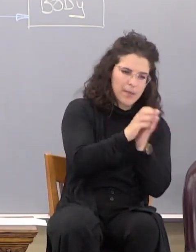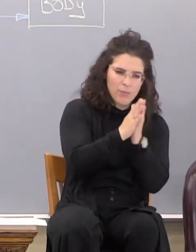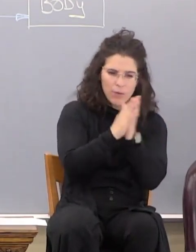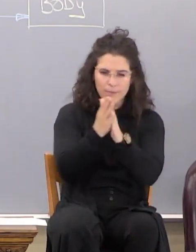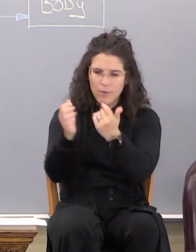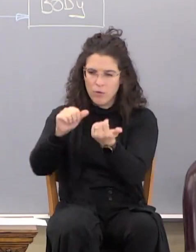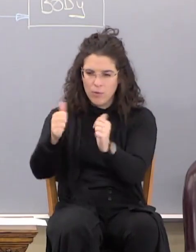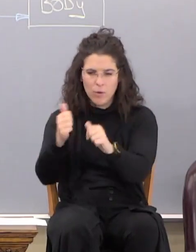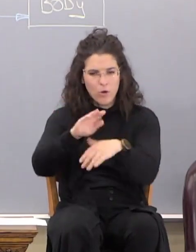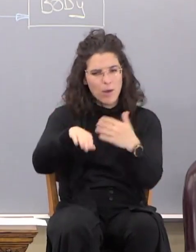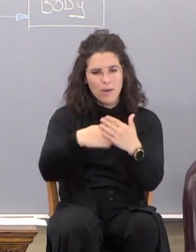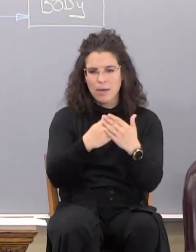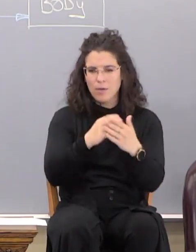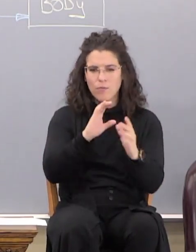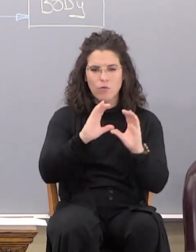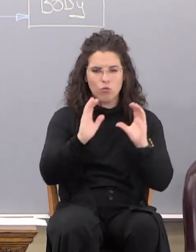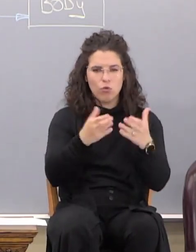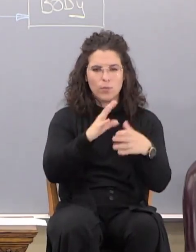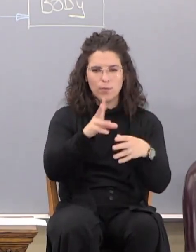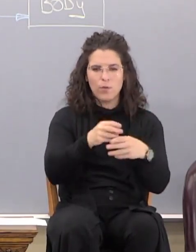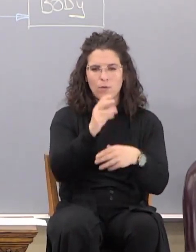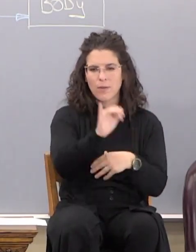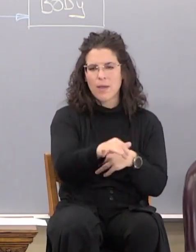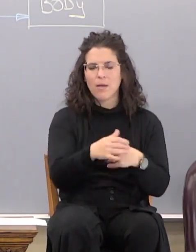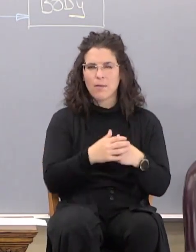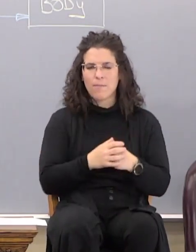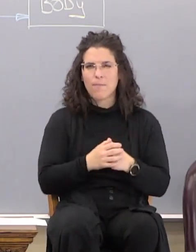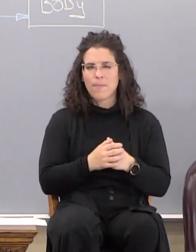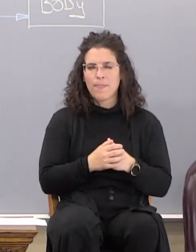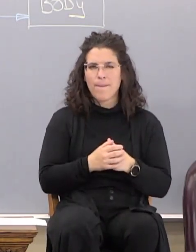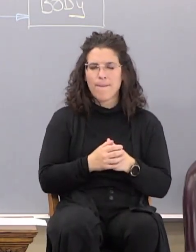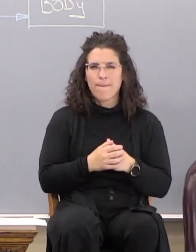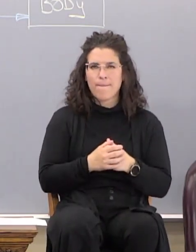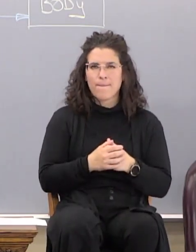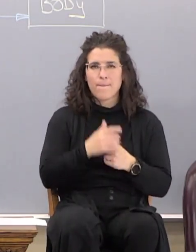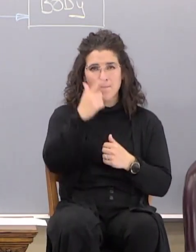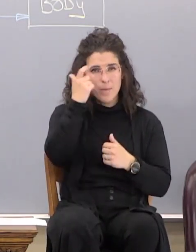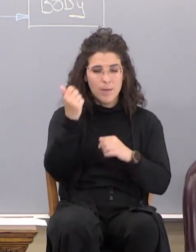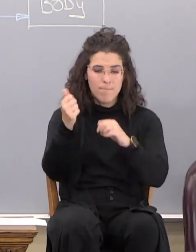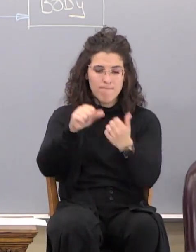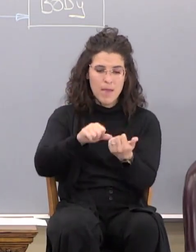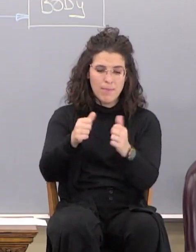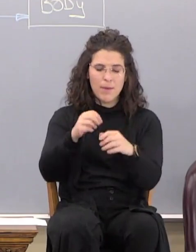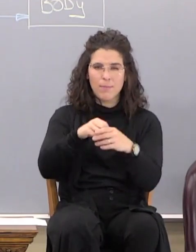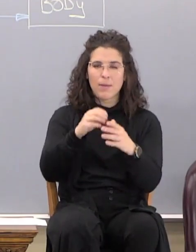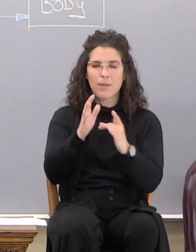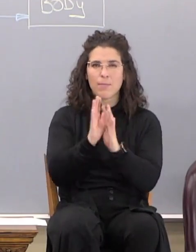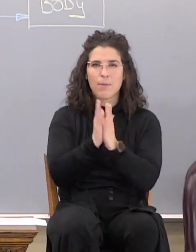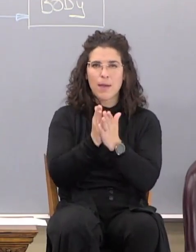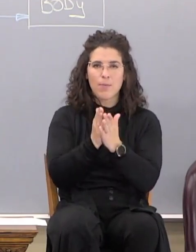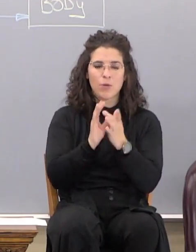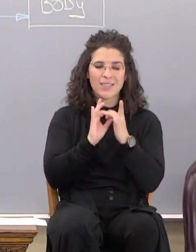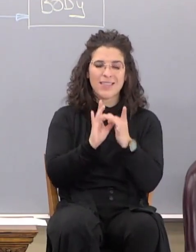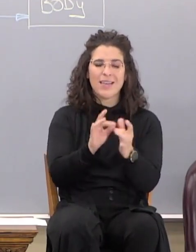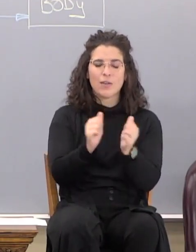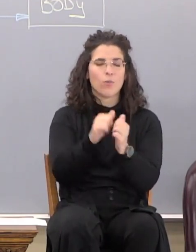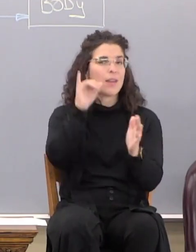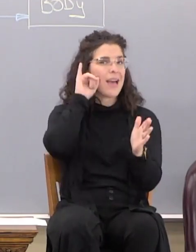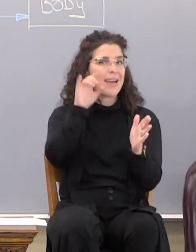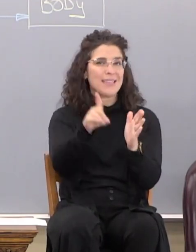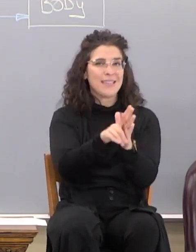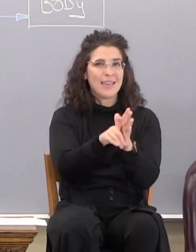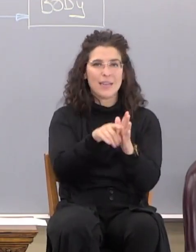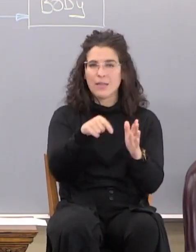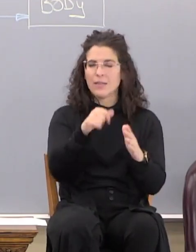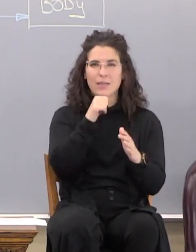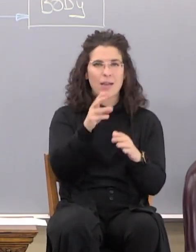or any of the groups that are involved in those kind of things. Because baptism in the Bible has to do with identity. But this